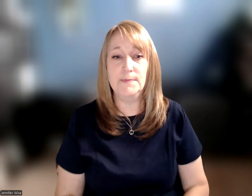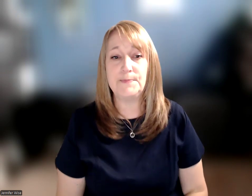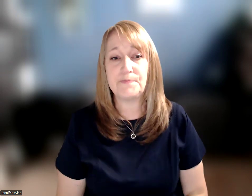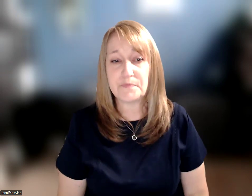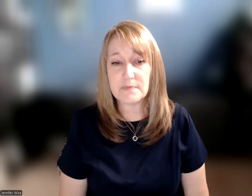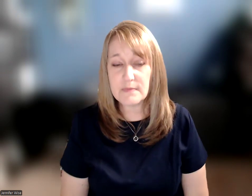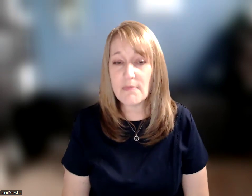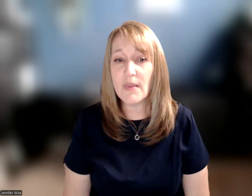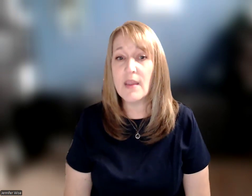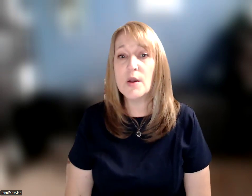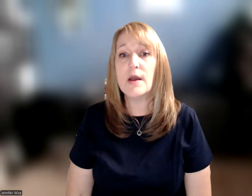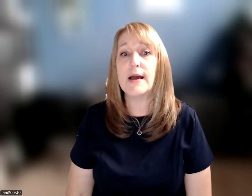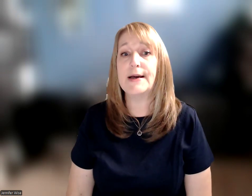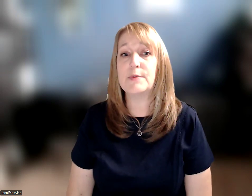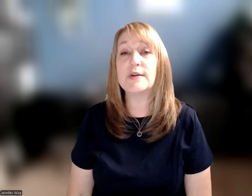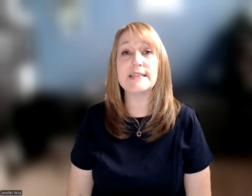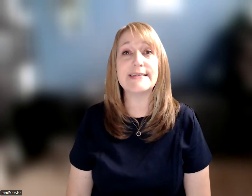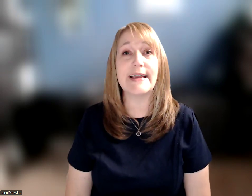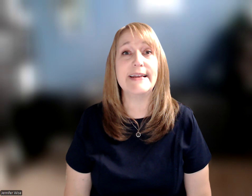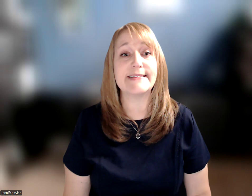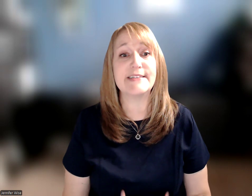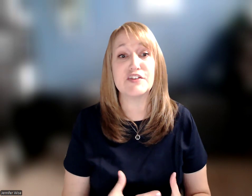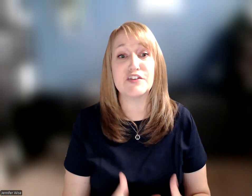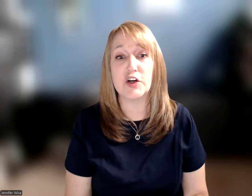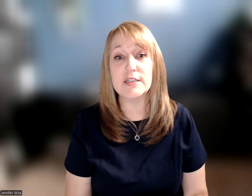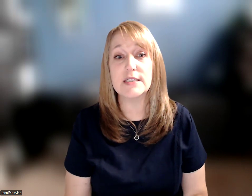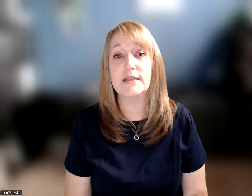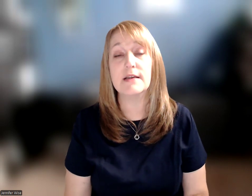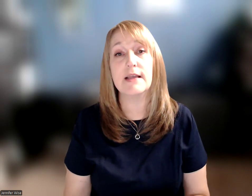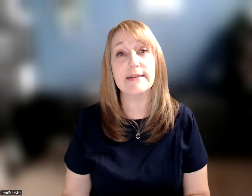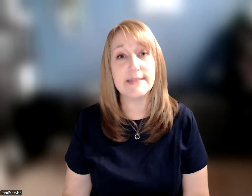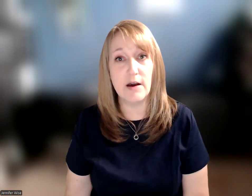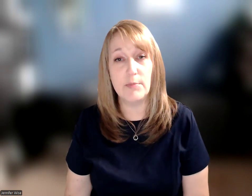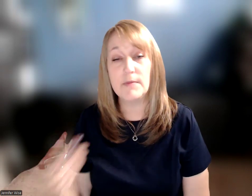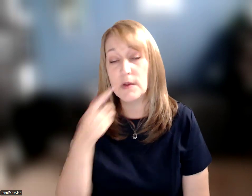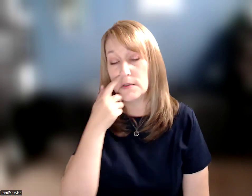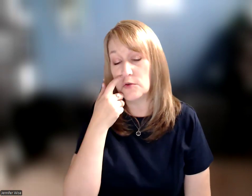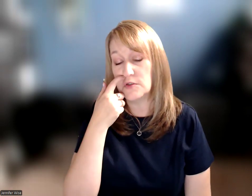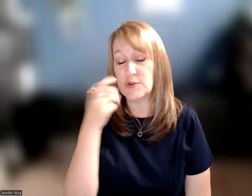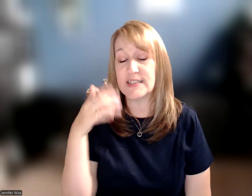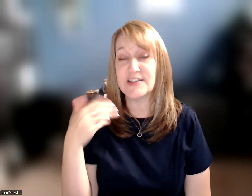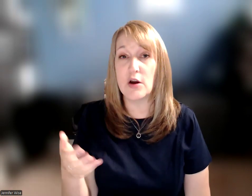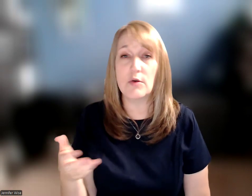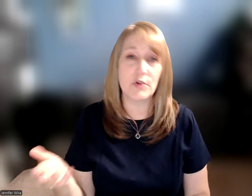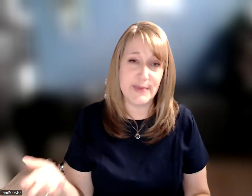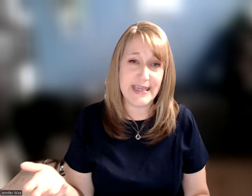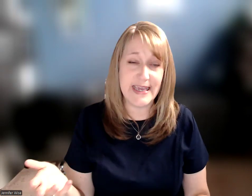forth. We're going to sign next start and stop. So to start or to